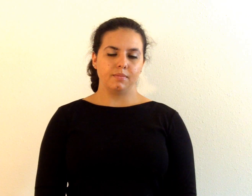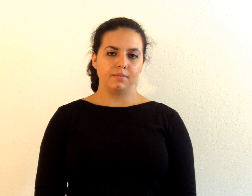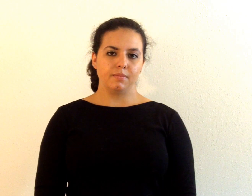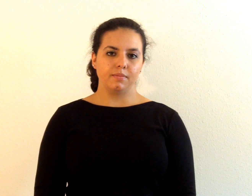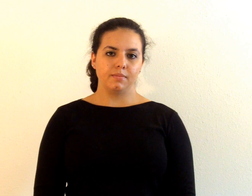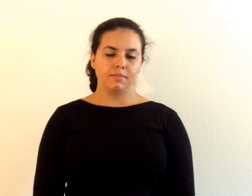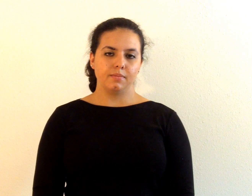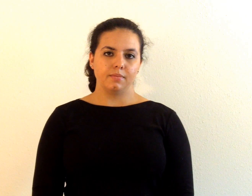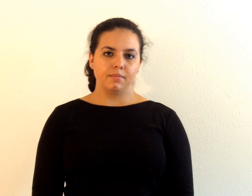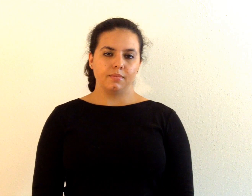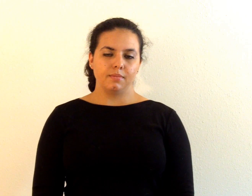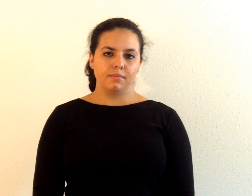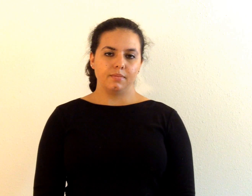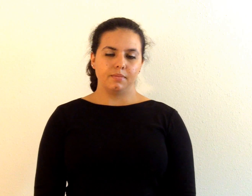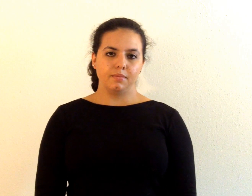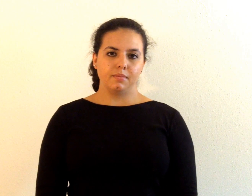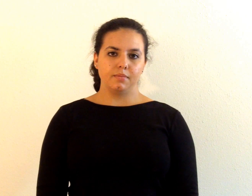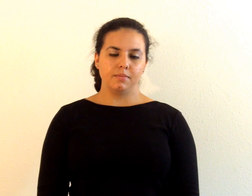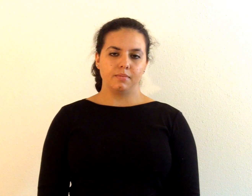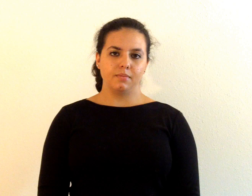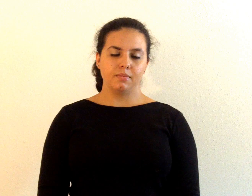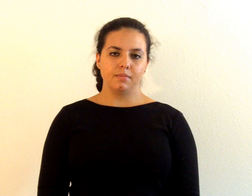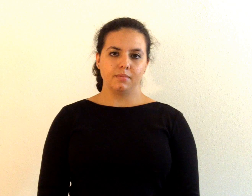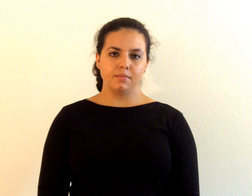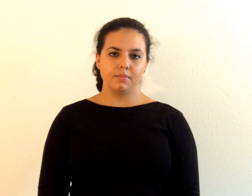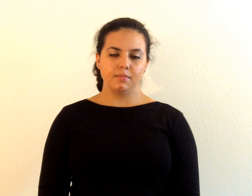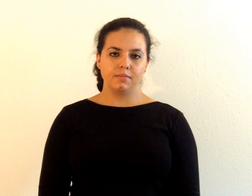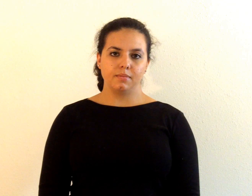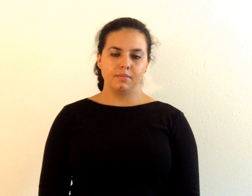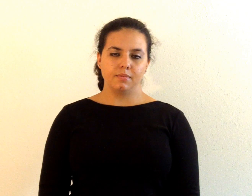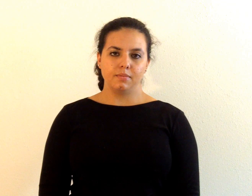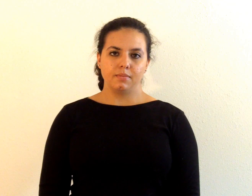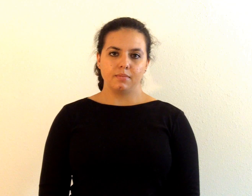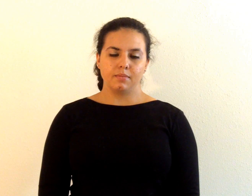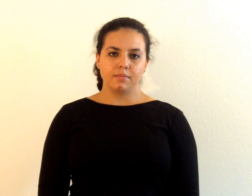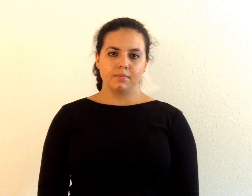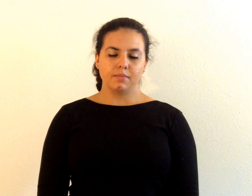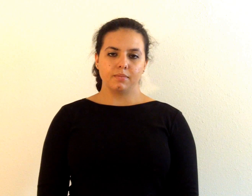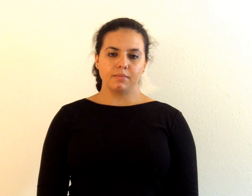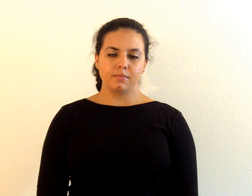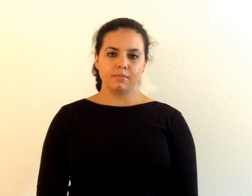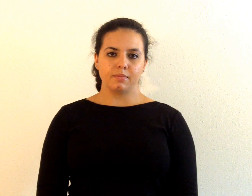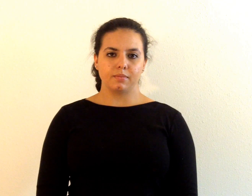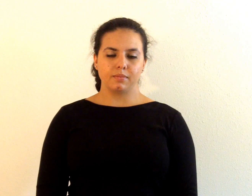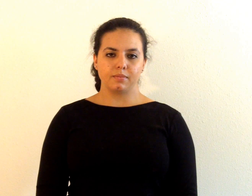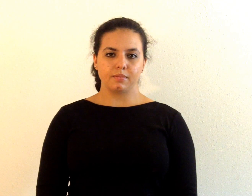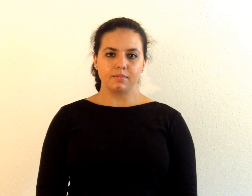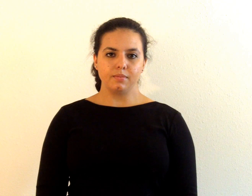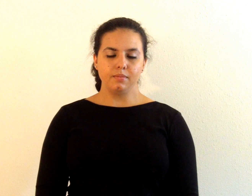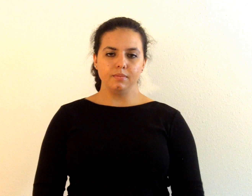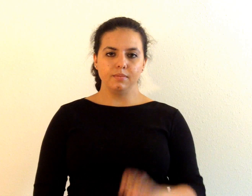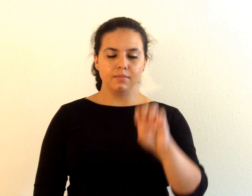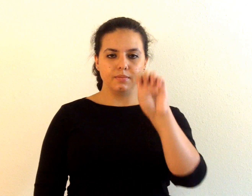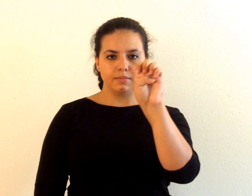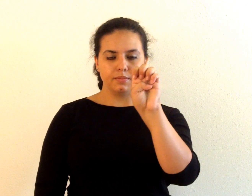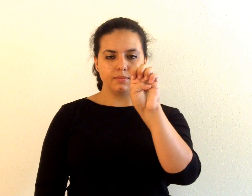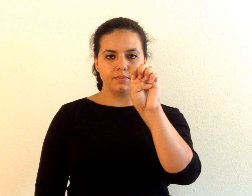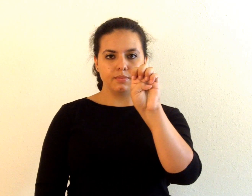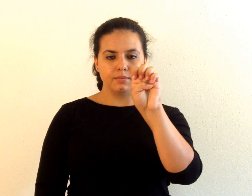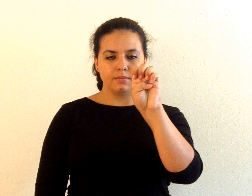and I don't expect you to be able to sign it that way. What I expect you to produce is just a regular either closed